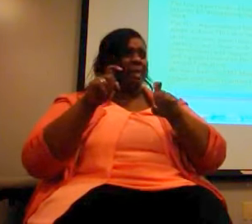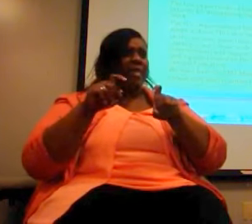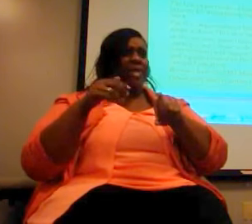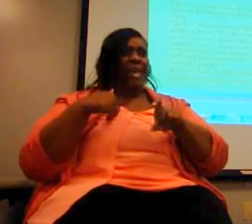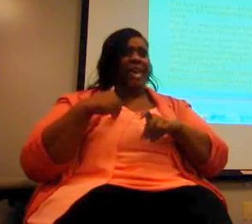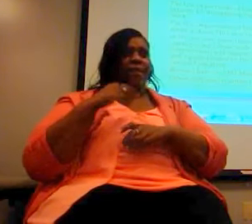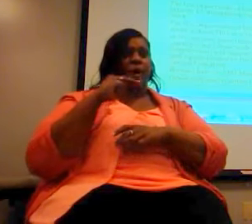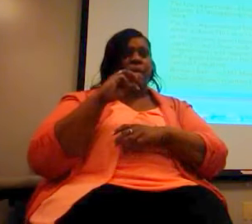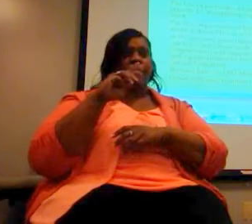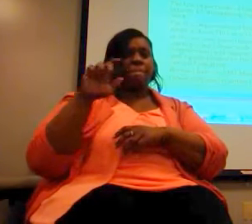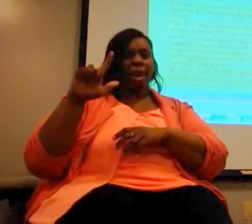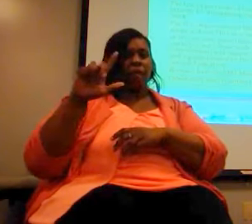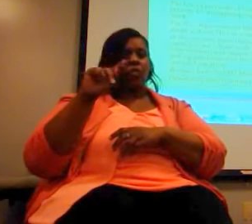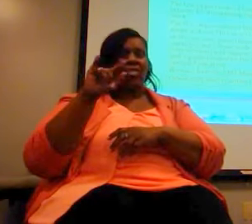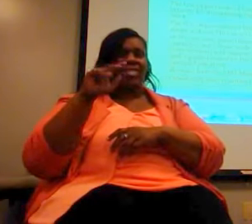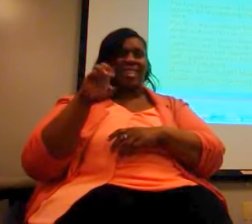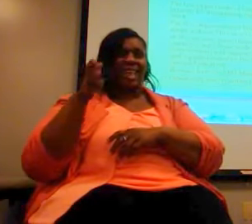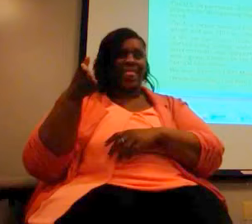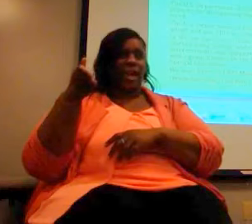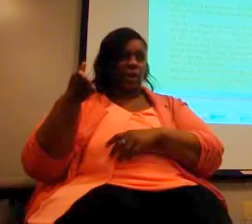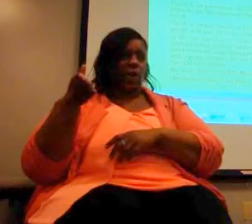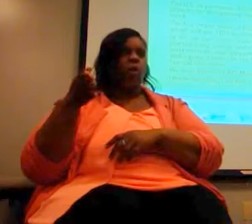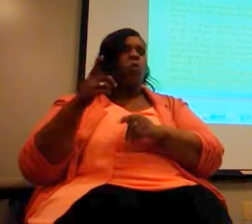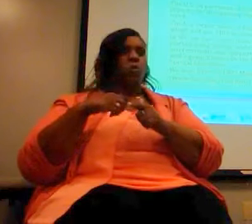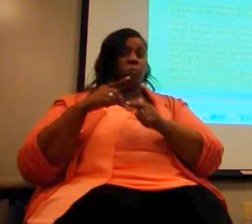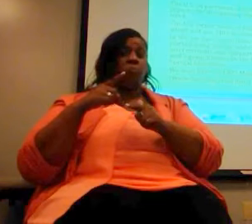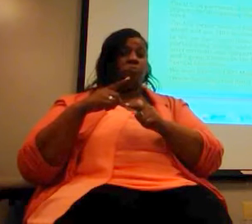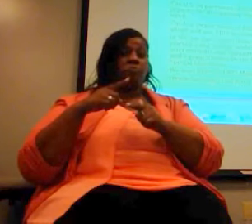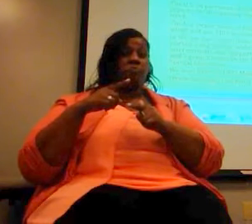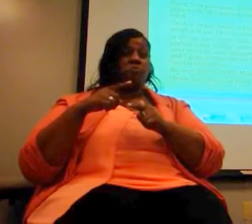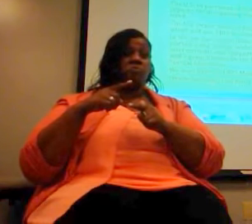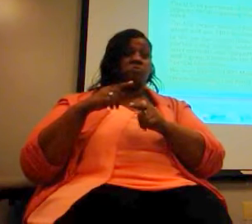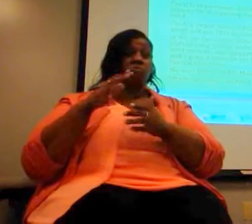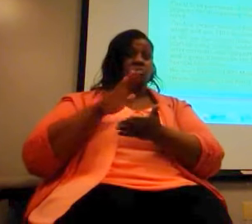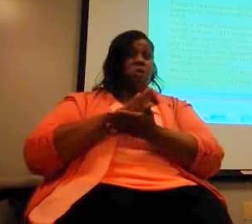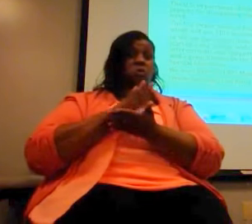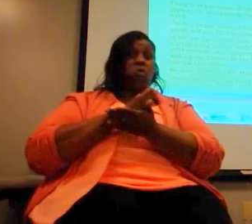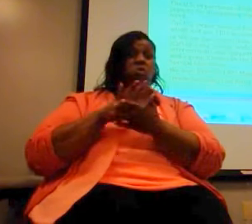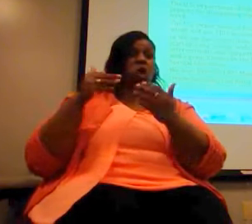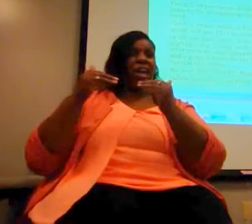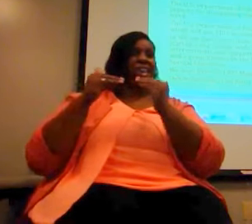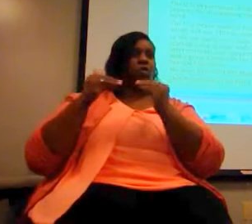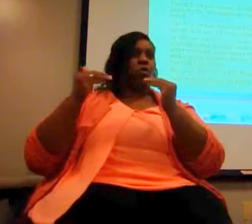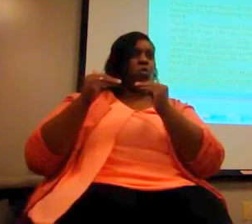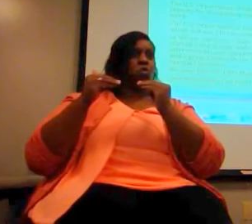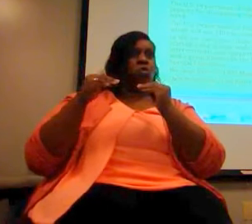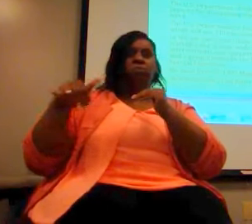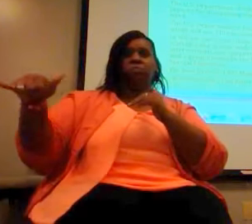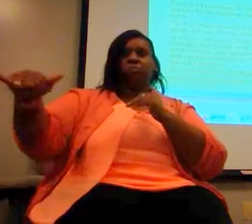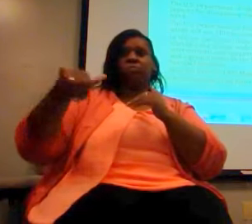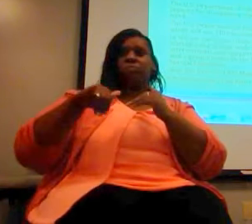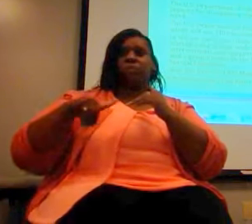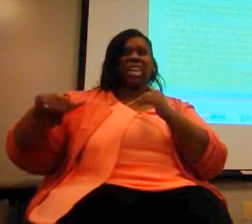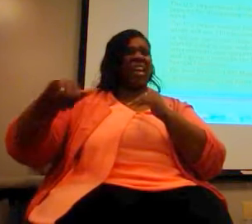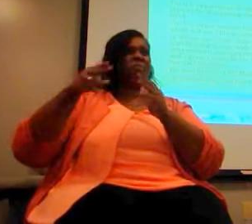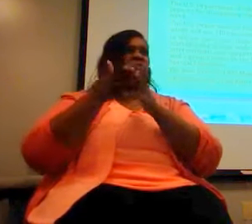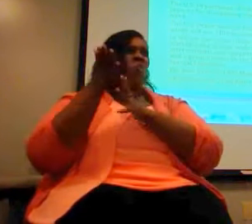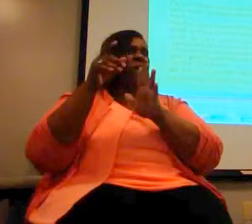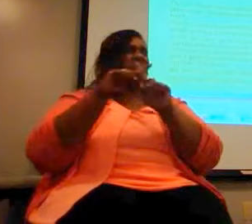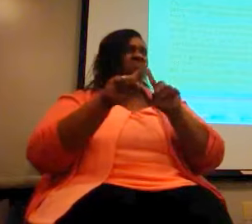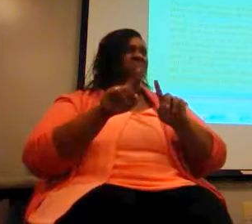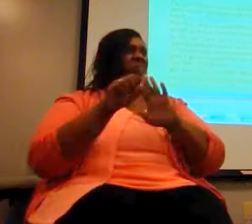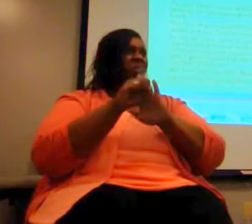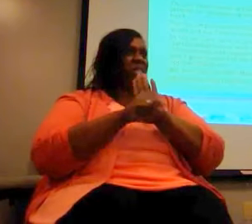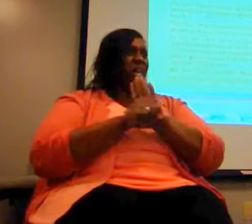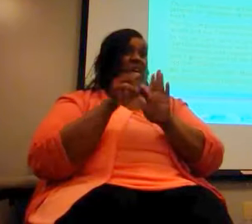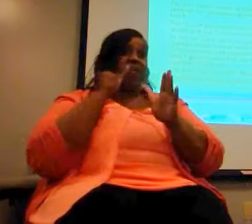there, you know, we're equal to, the schools here are equal to the schools anywhere else in PBIS. If you pass the test, you